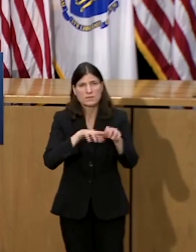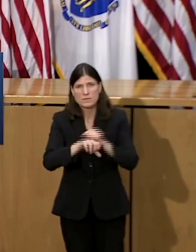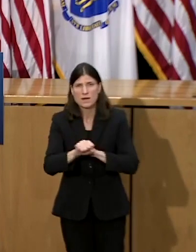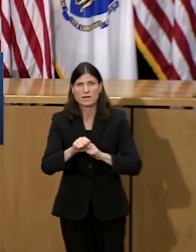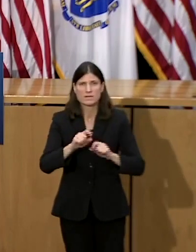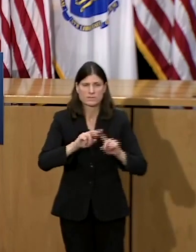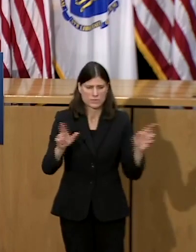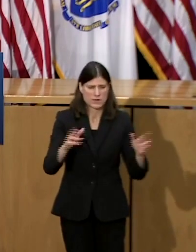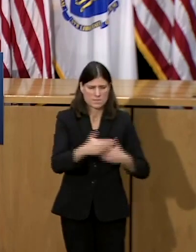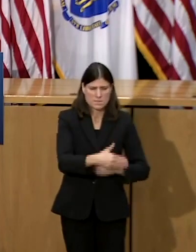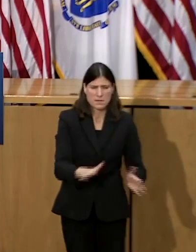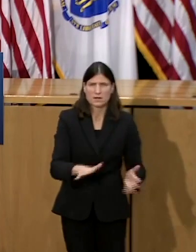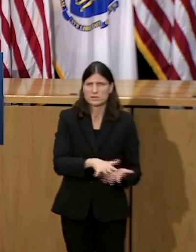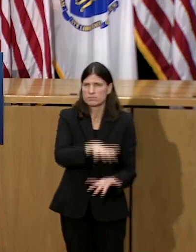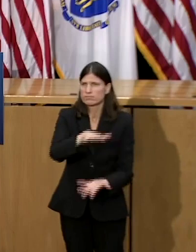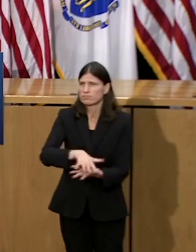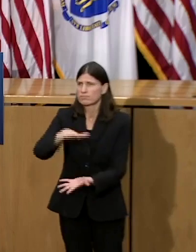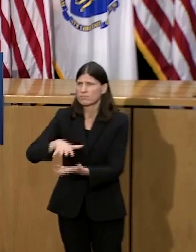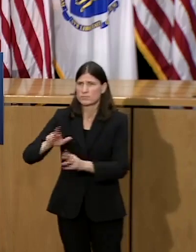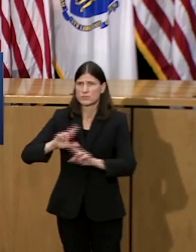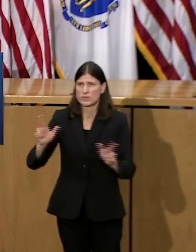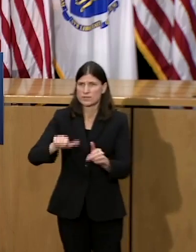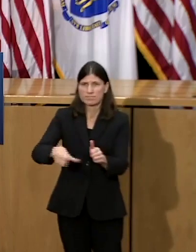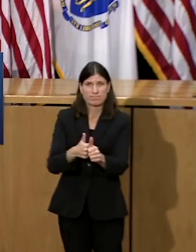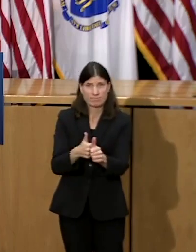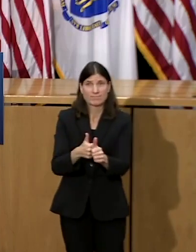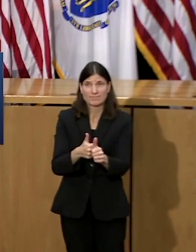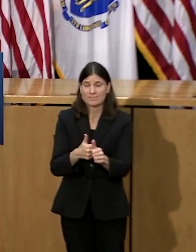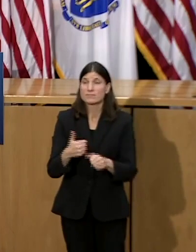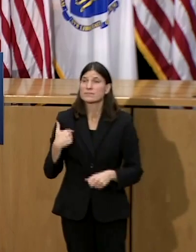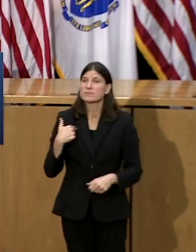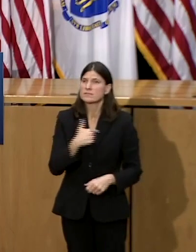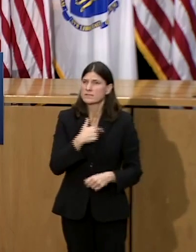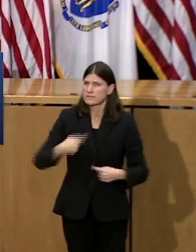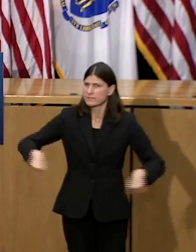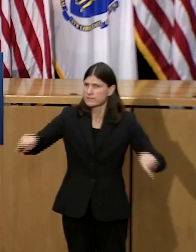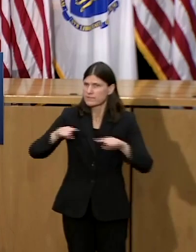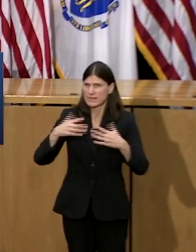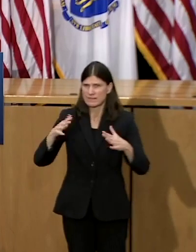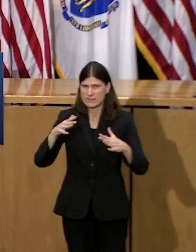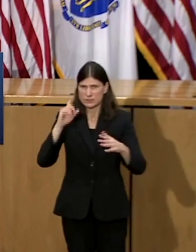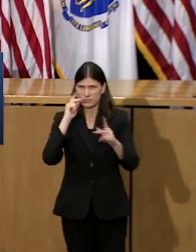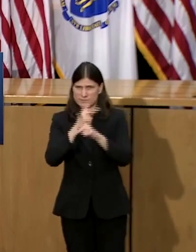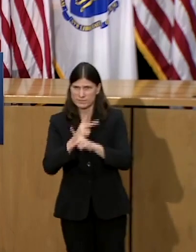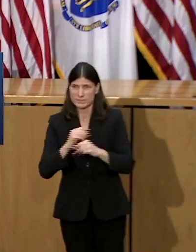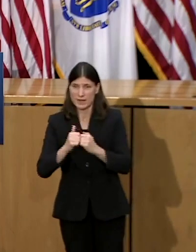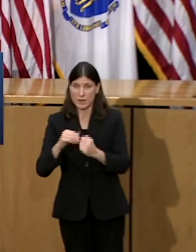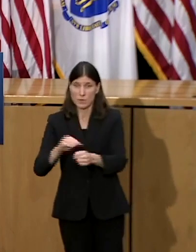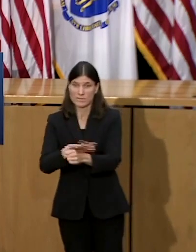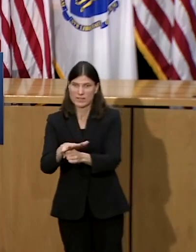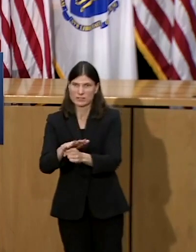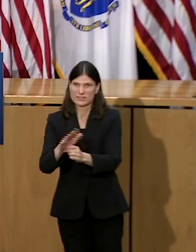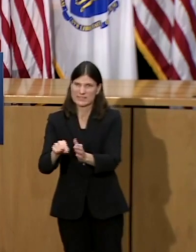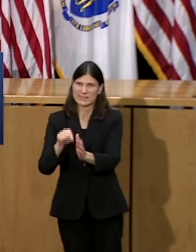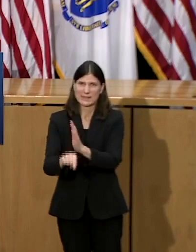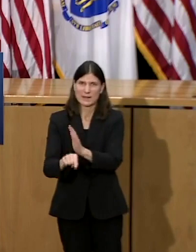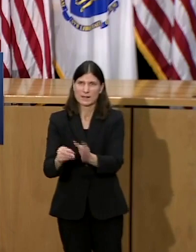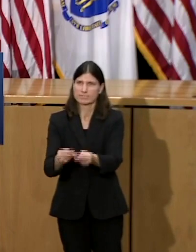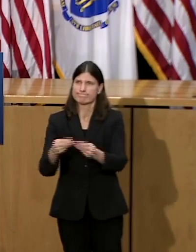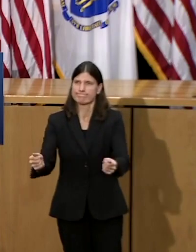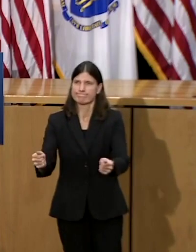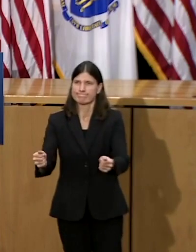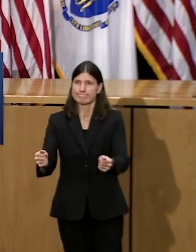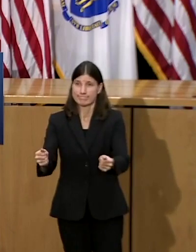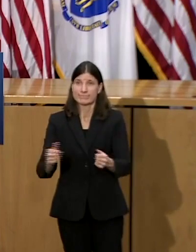we all know what it takes to kill the virus. Well, the virus rages across our communities last spring.